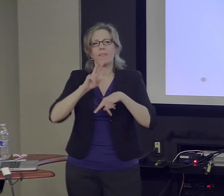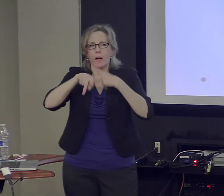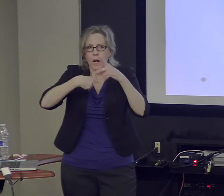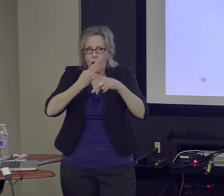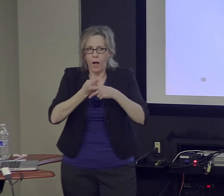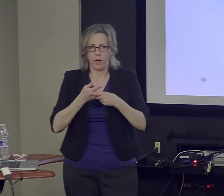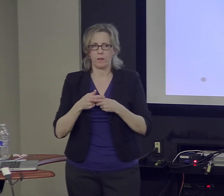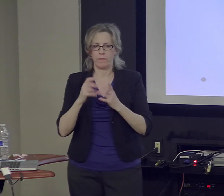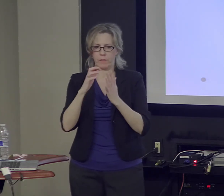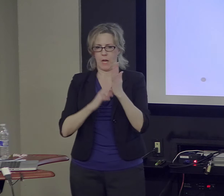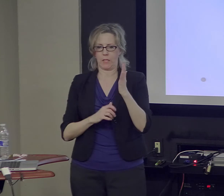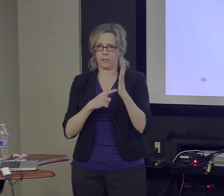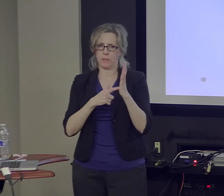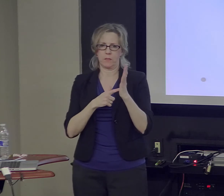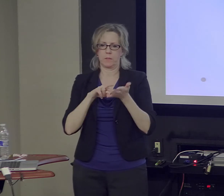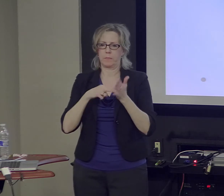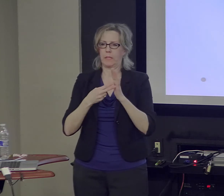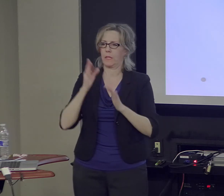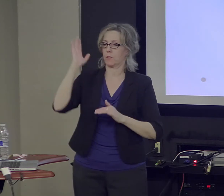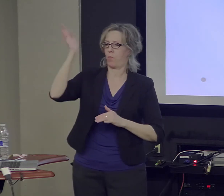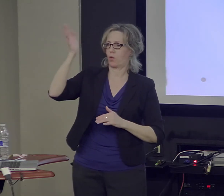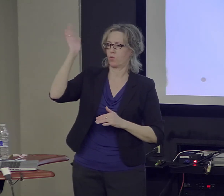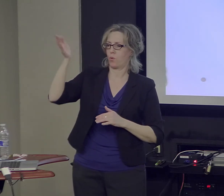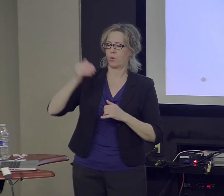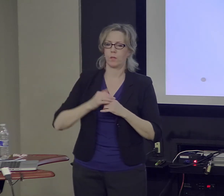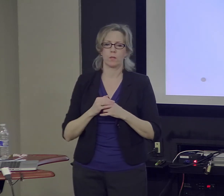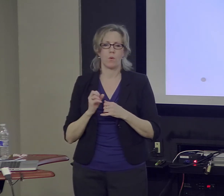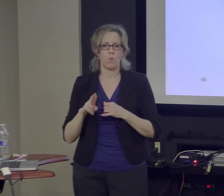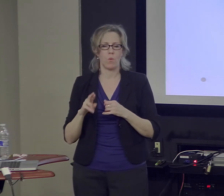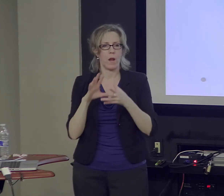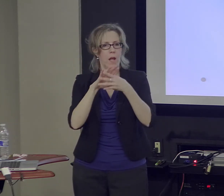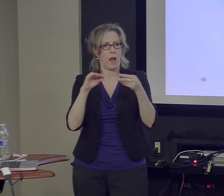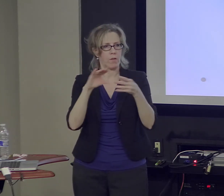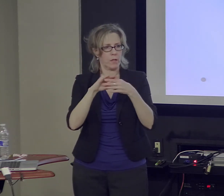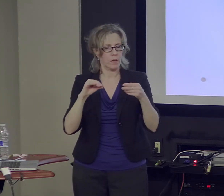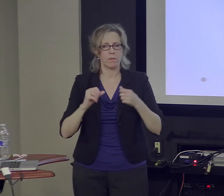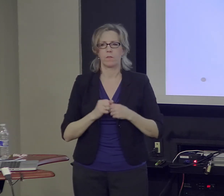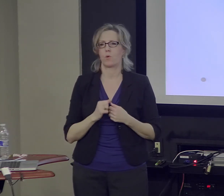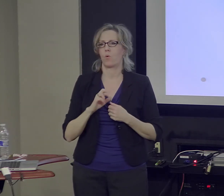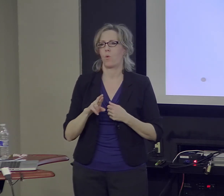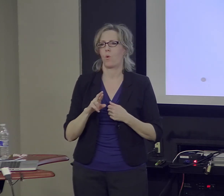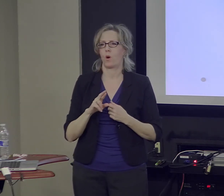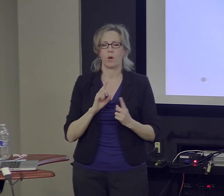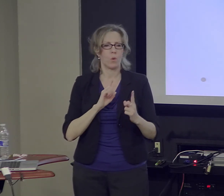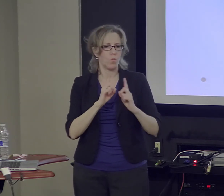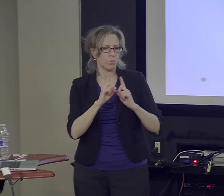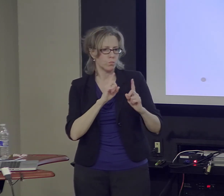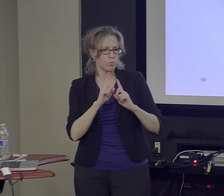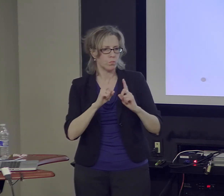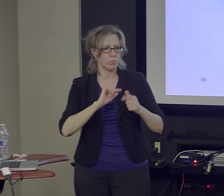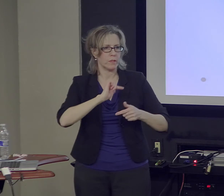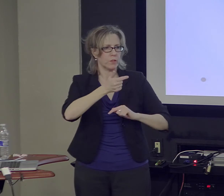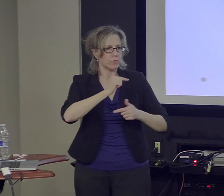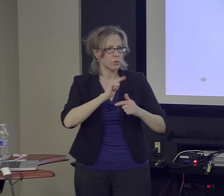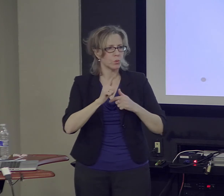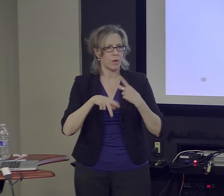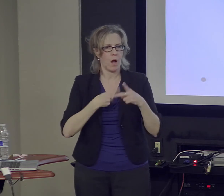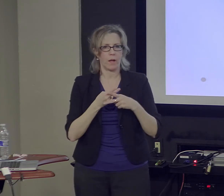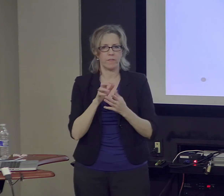interesting the kinds of text that we're looking at. Is it expository or narrative, anecdotal or